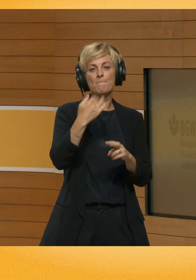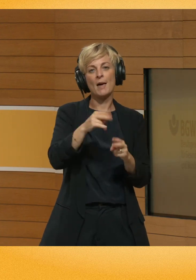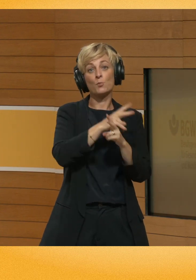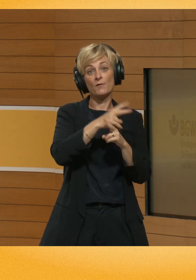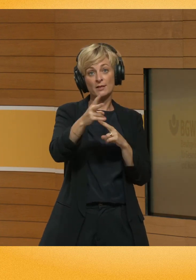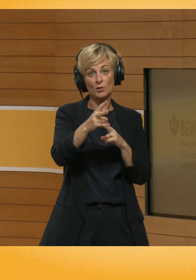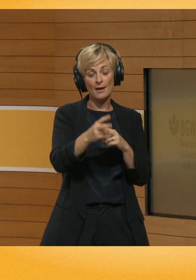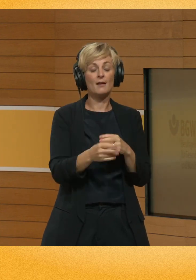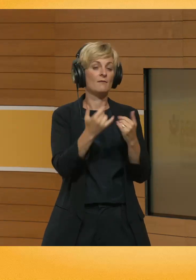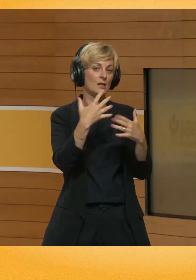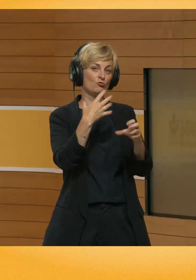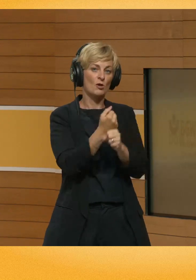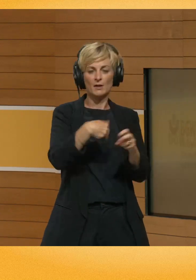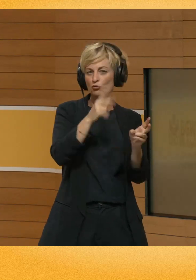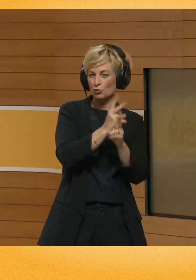some